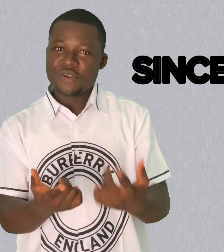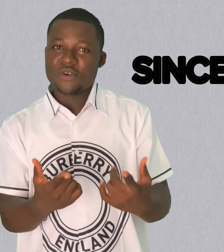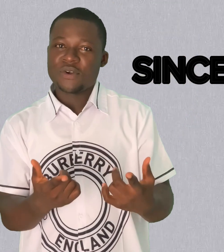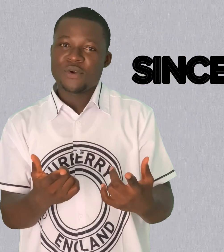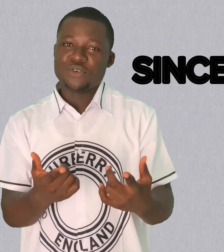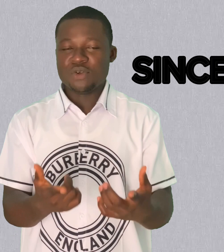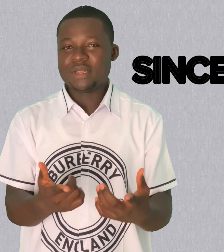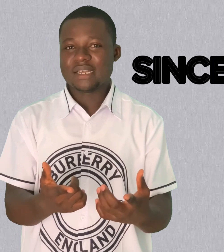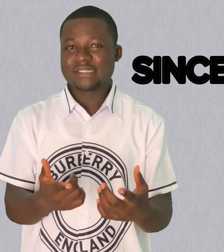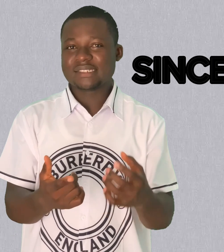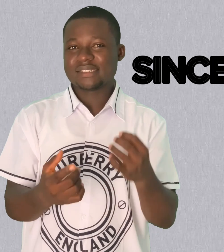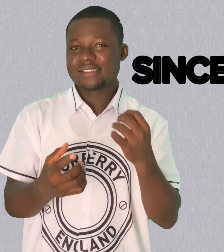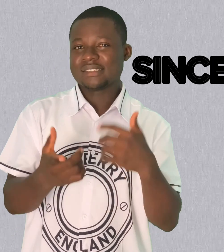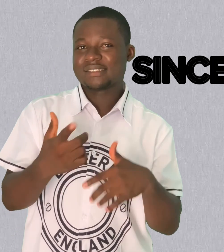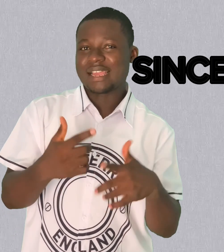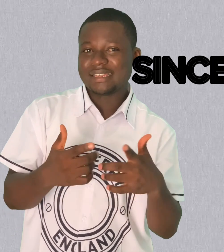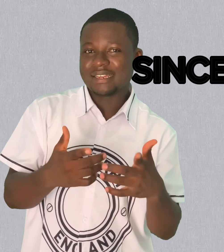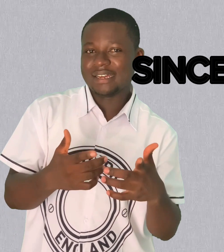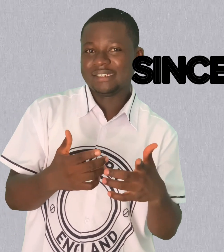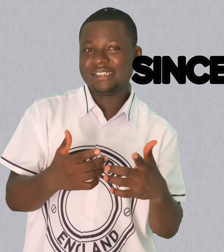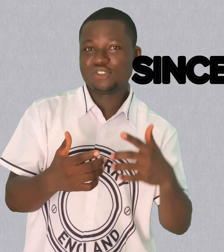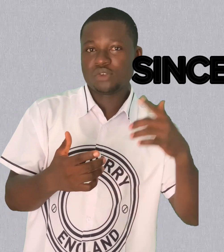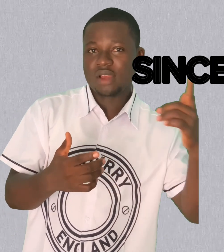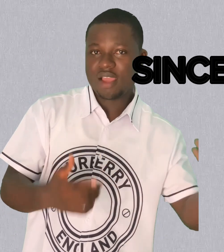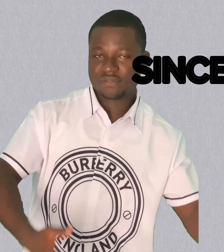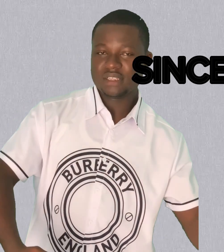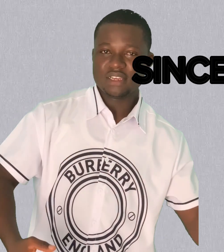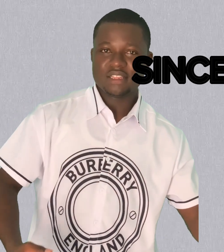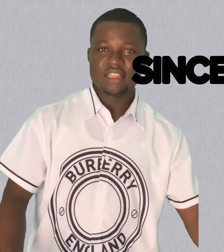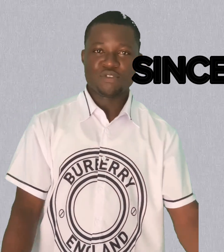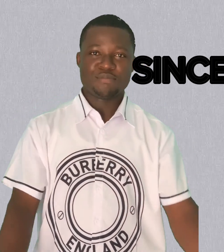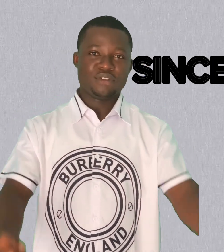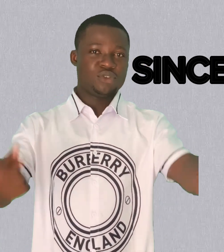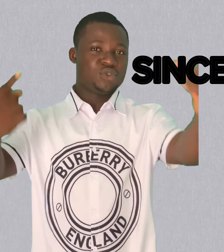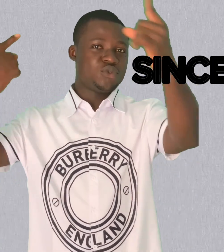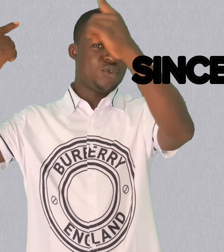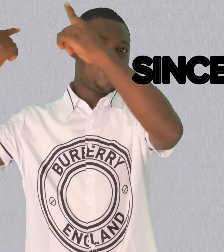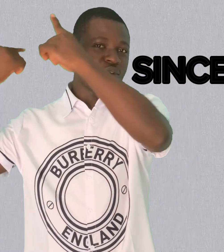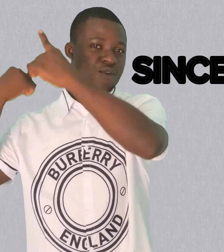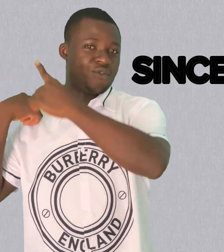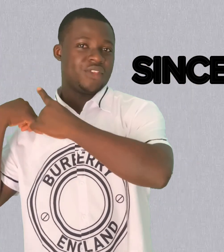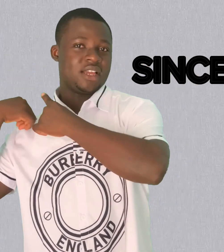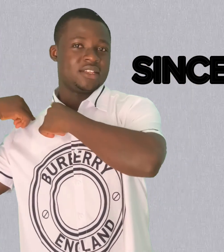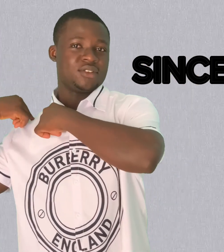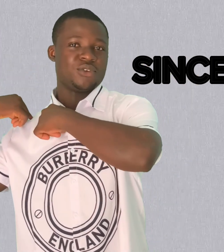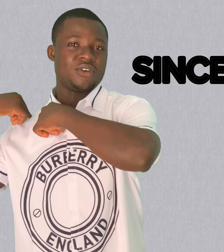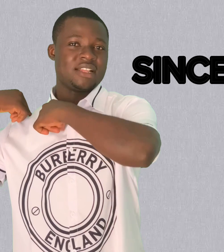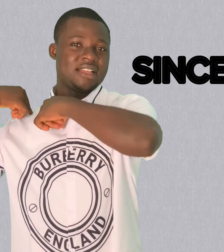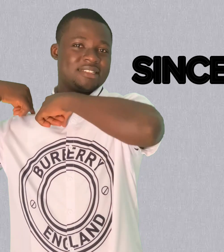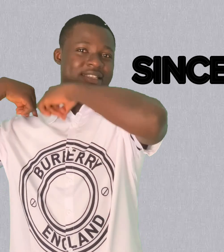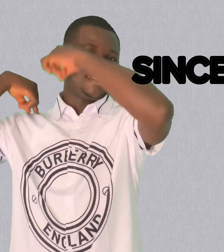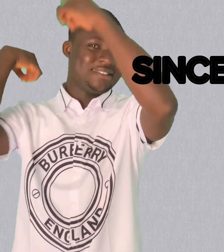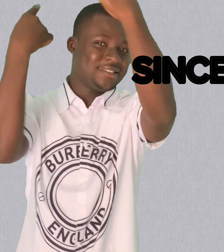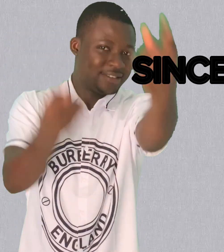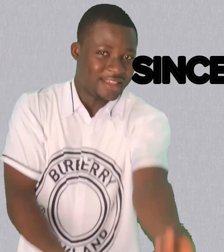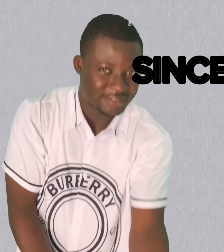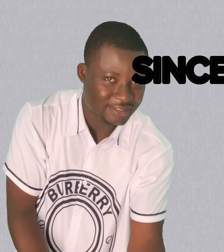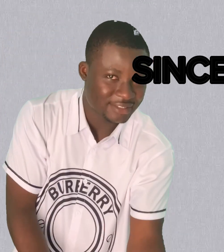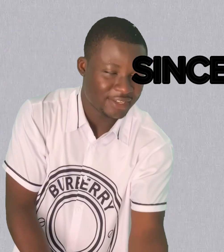your dominant signing hand is your left, then you place your two fingers on your right and say since.